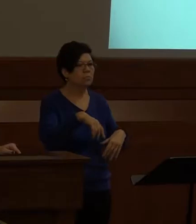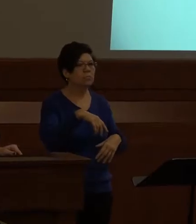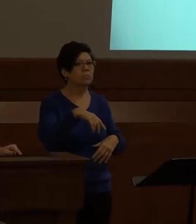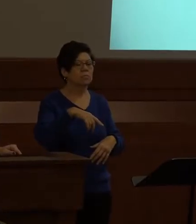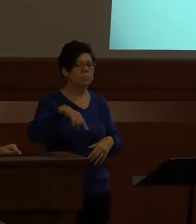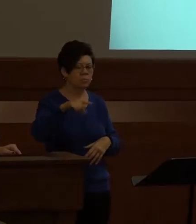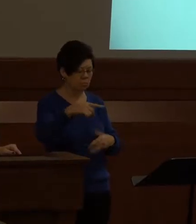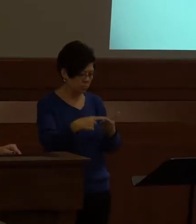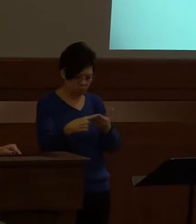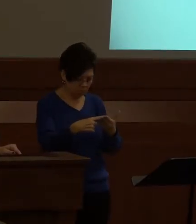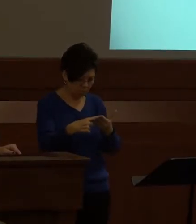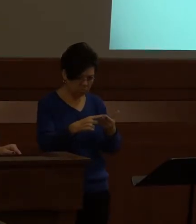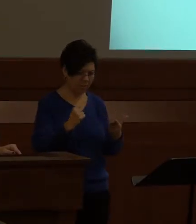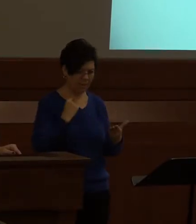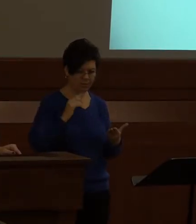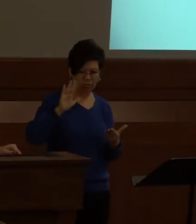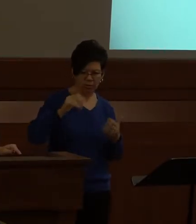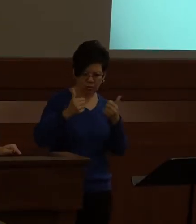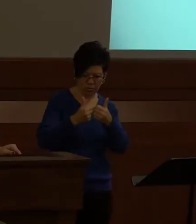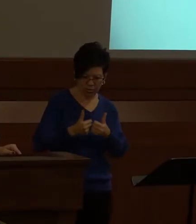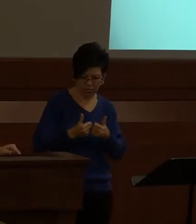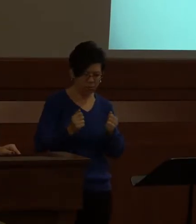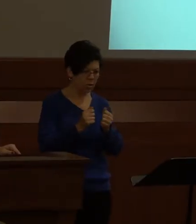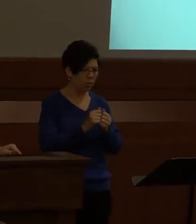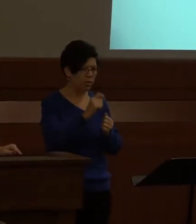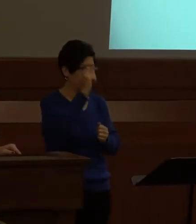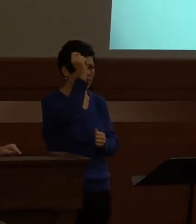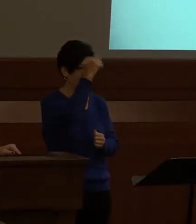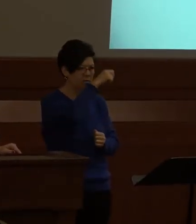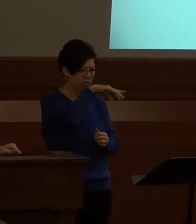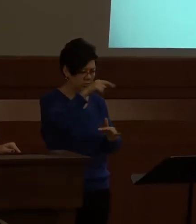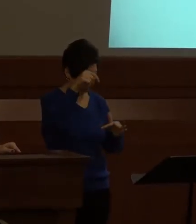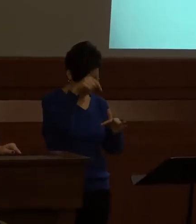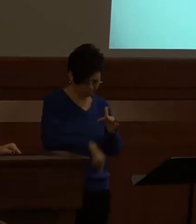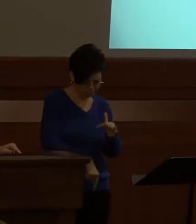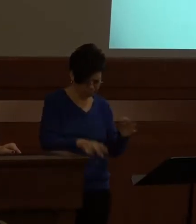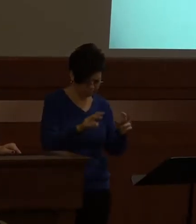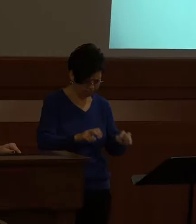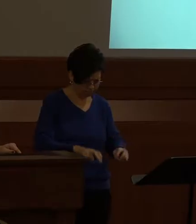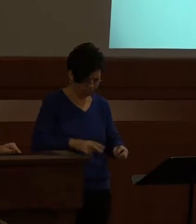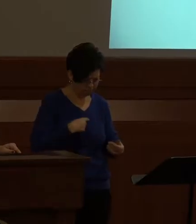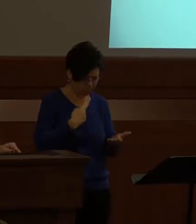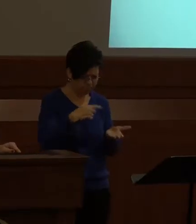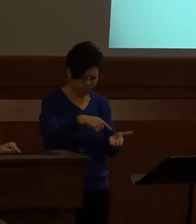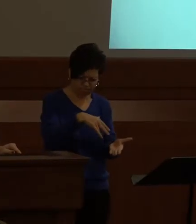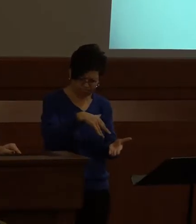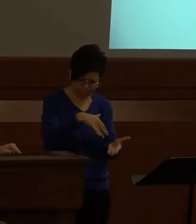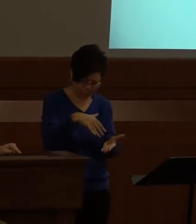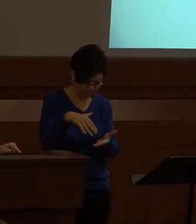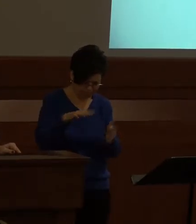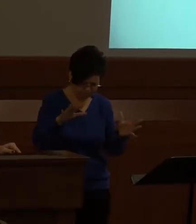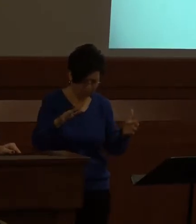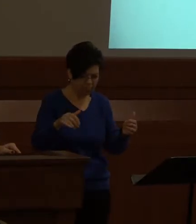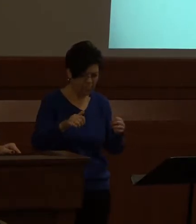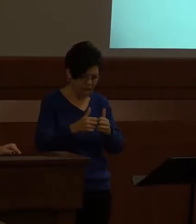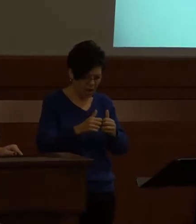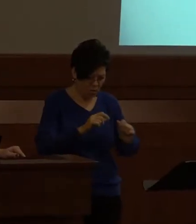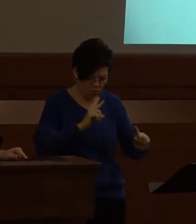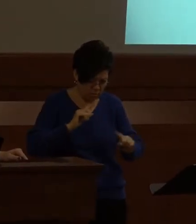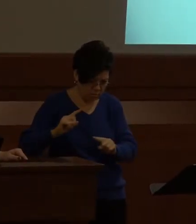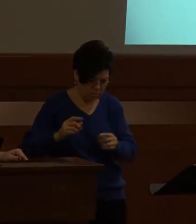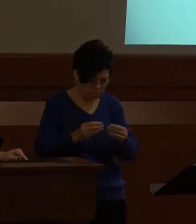address pastoral challenges with theological depth and rigor. By connecting